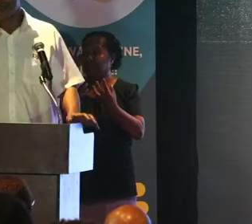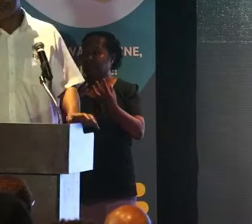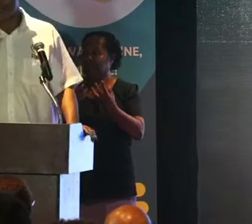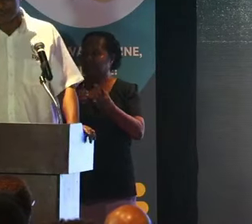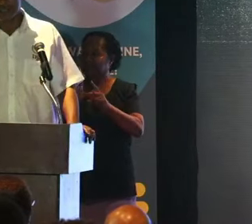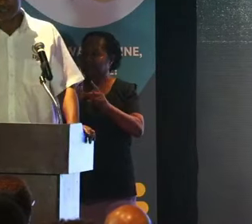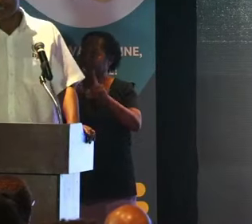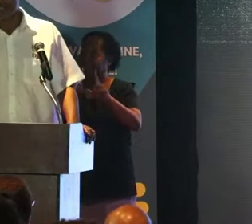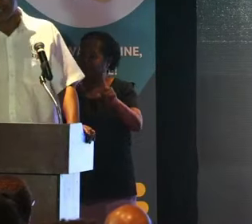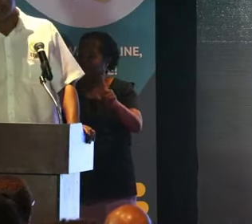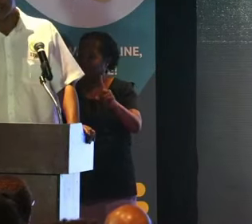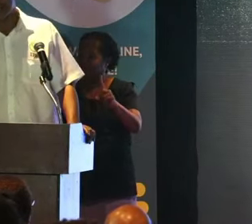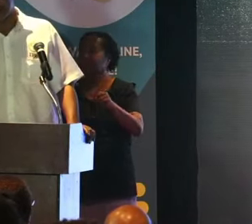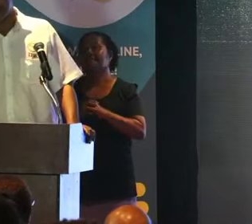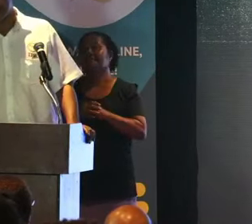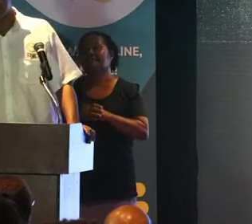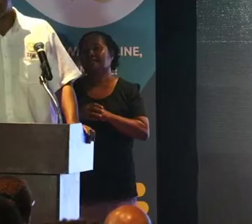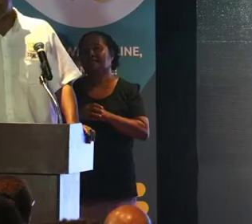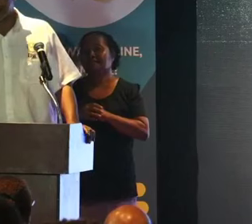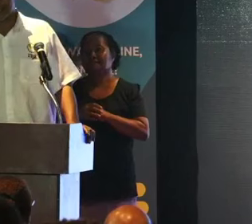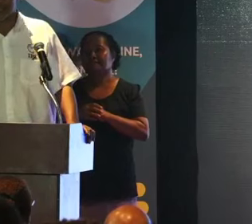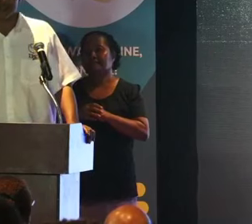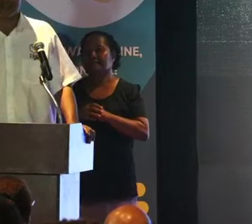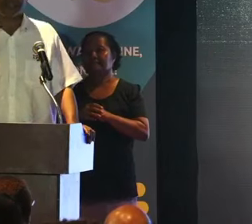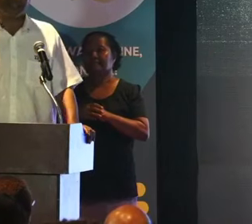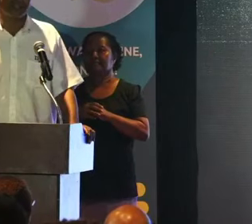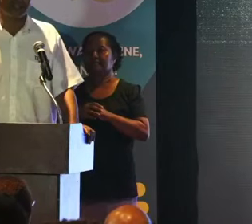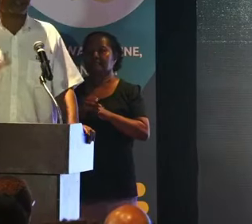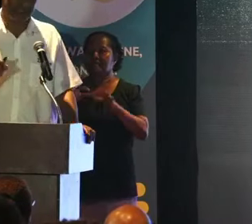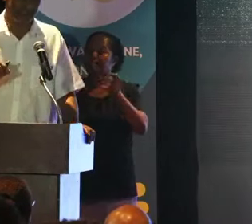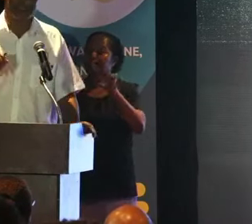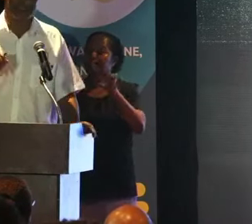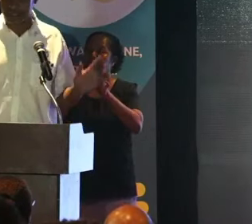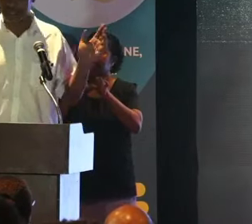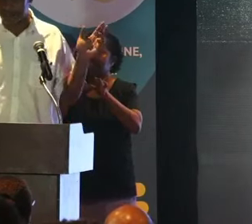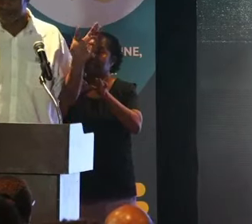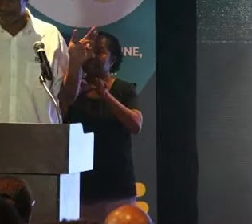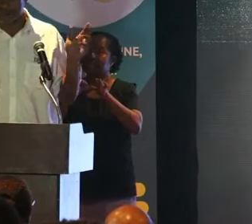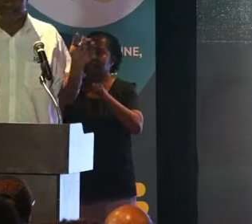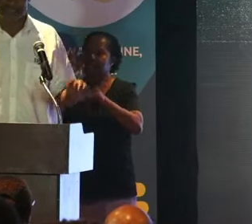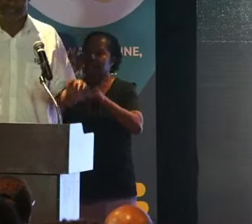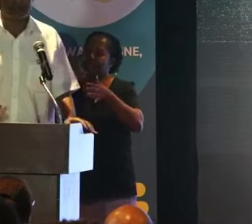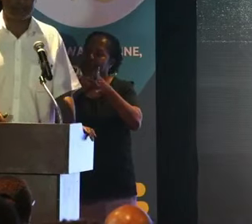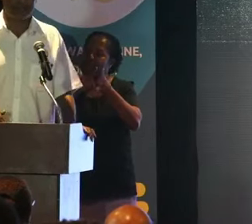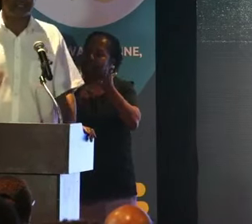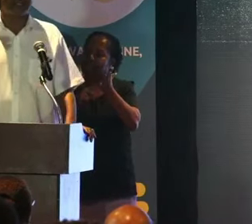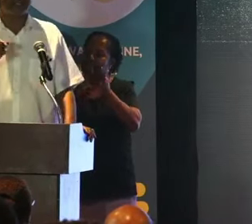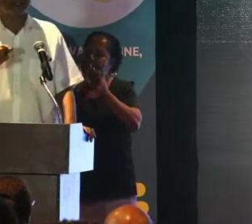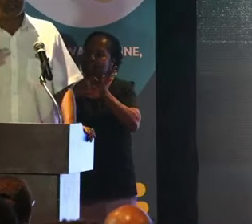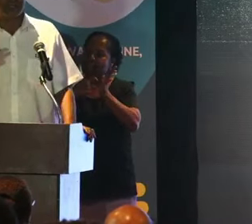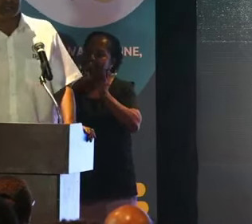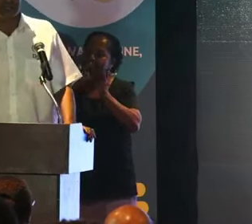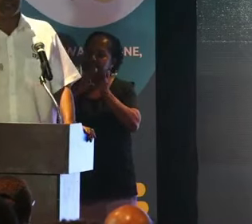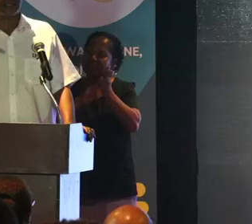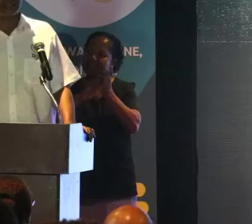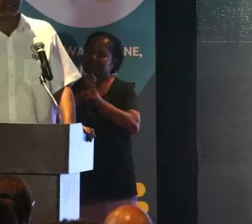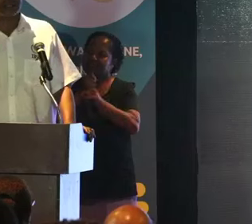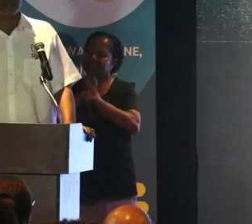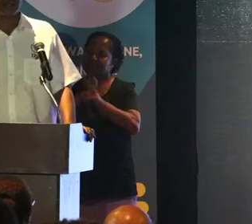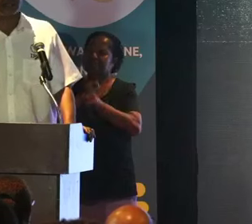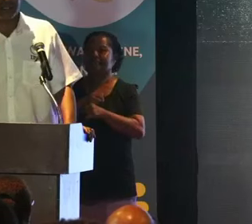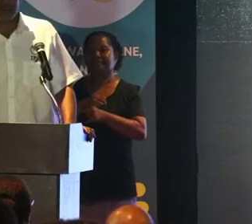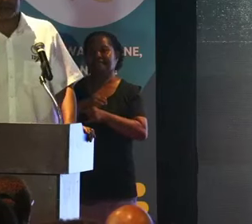Catering because at the end, Limited is not there. So Big Catering is a business name. This example. So Big Catering, and